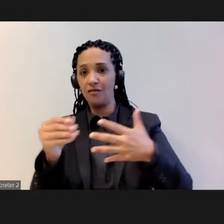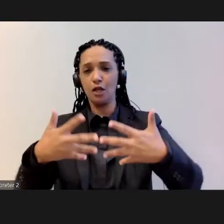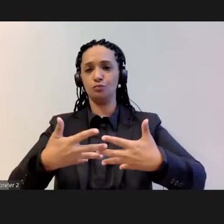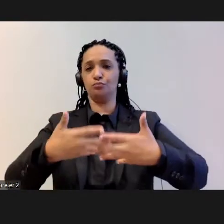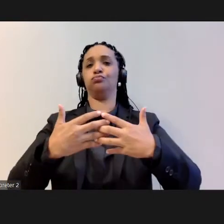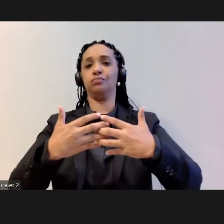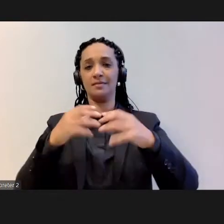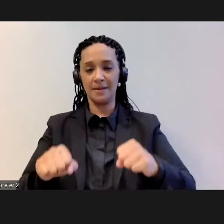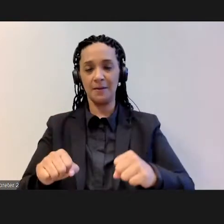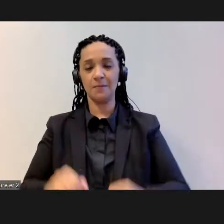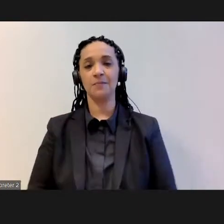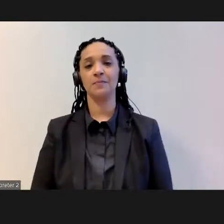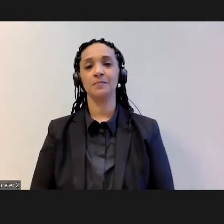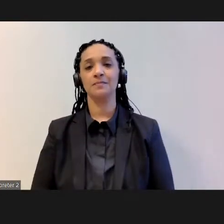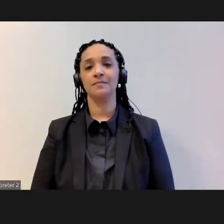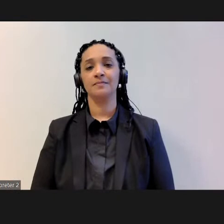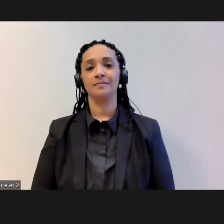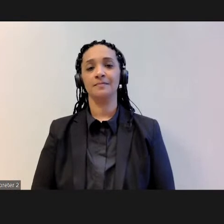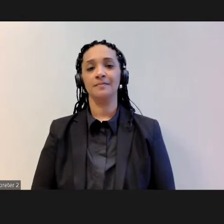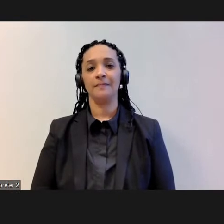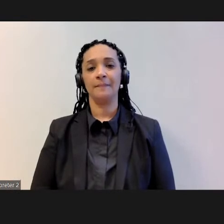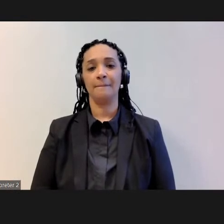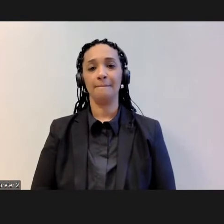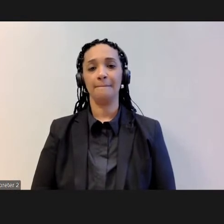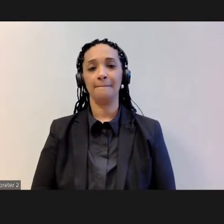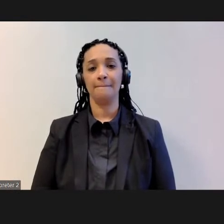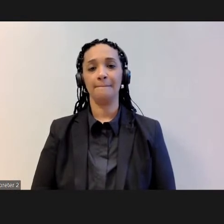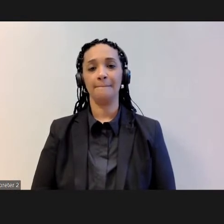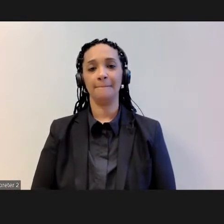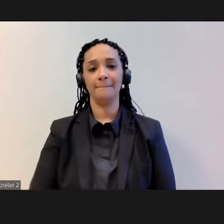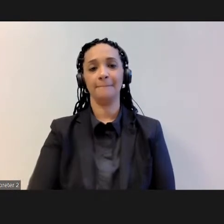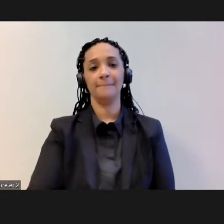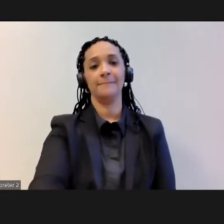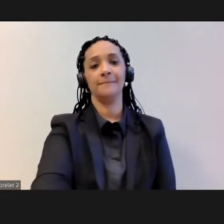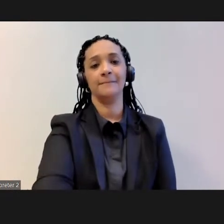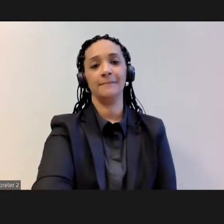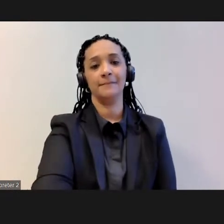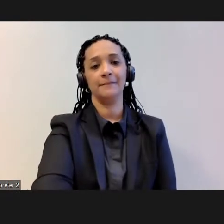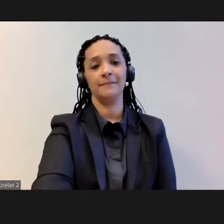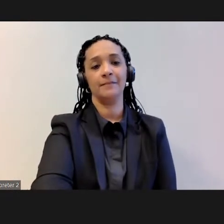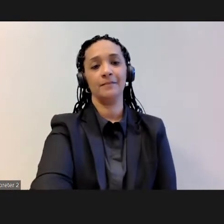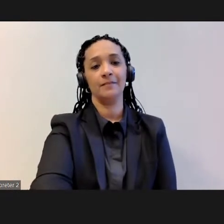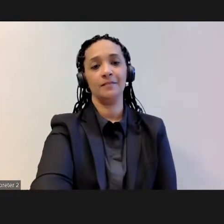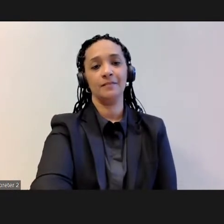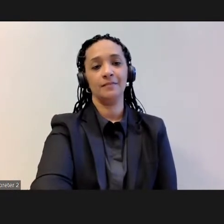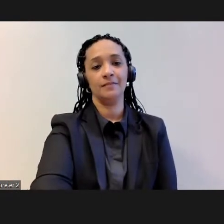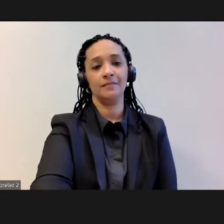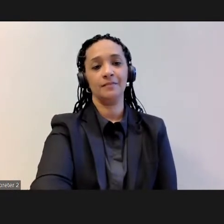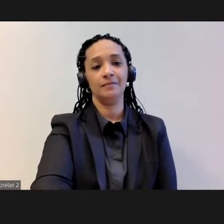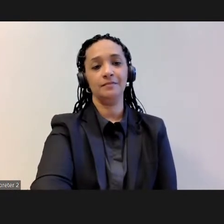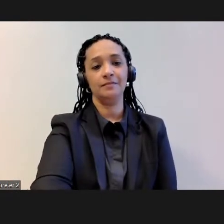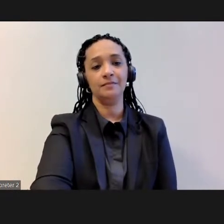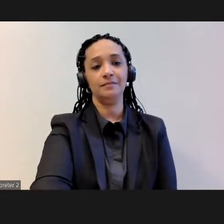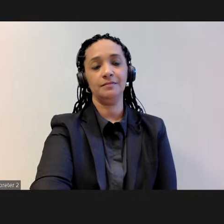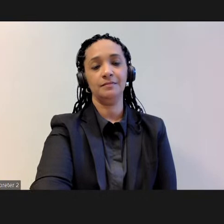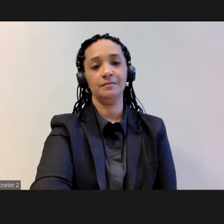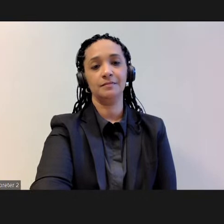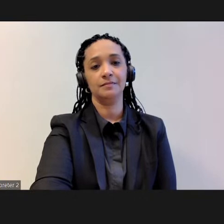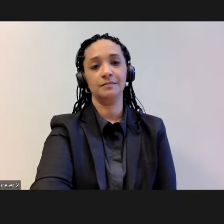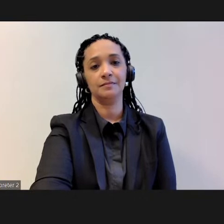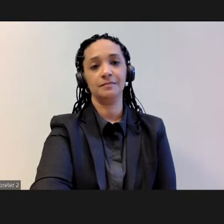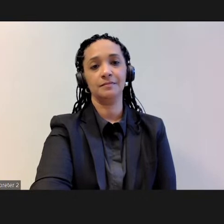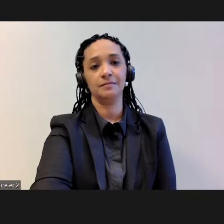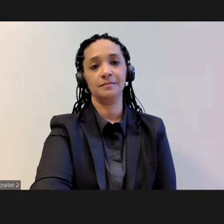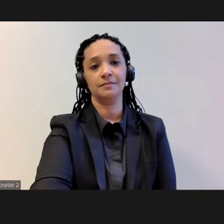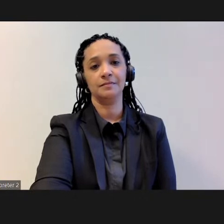countries. Taking a leap from your presentation, I'll be asking His